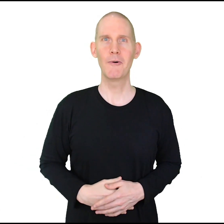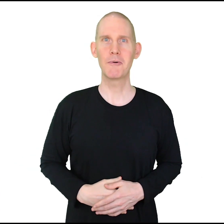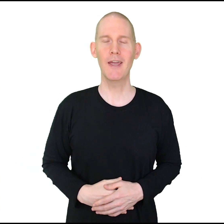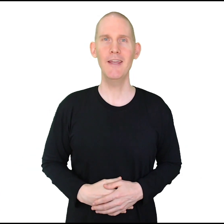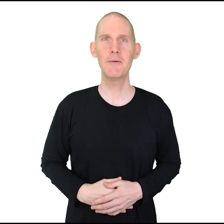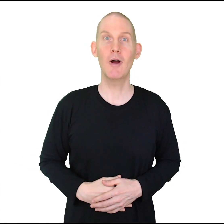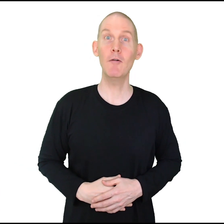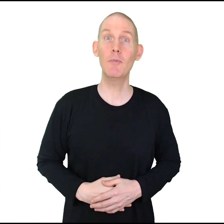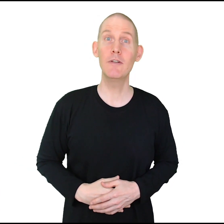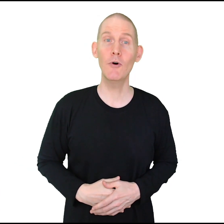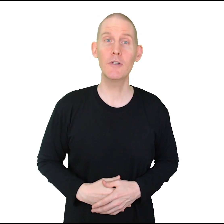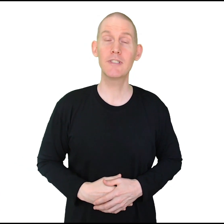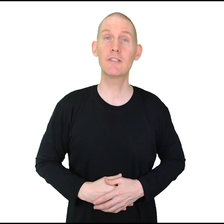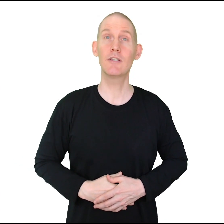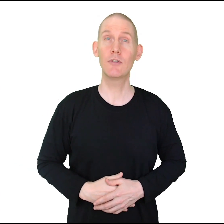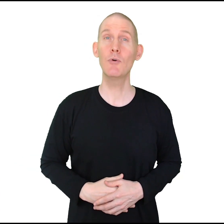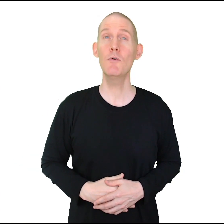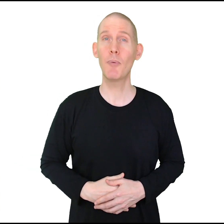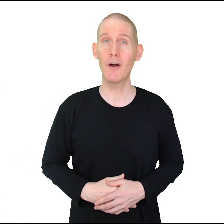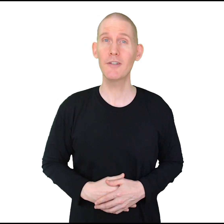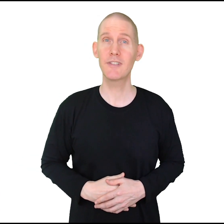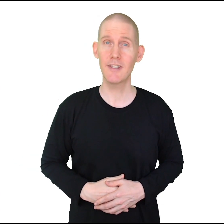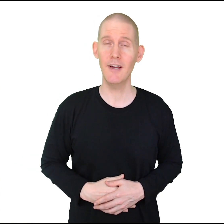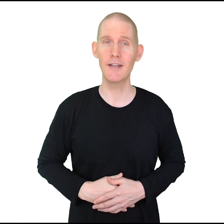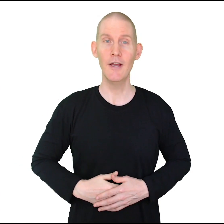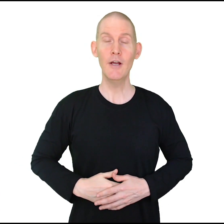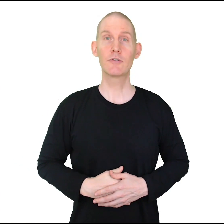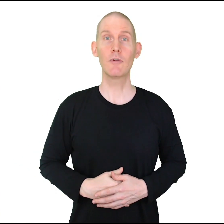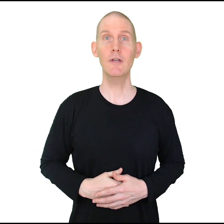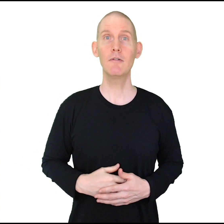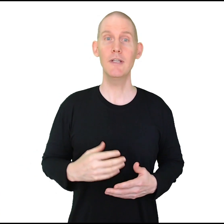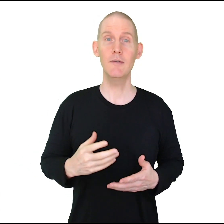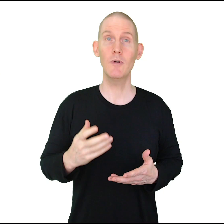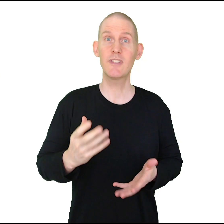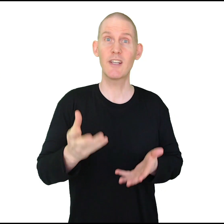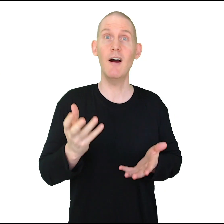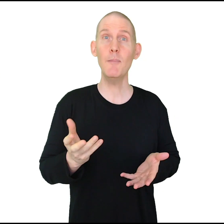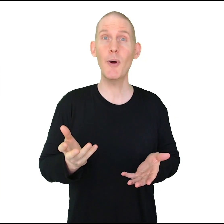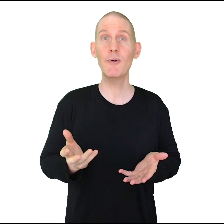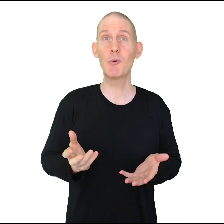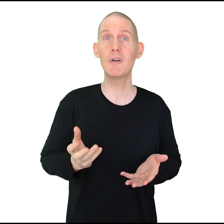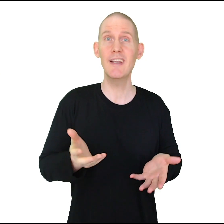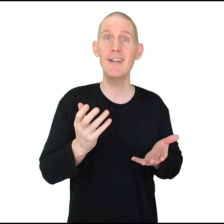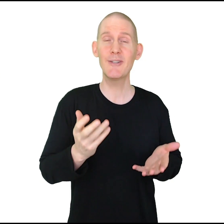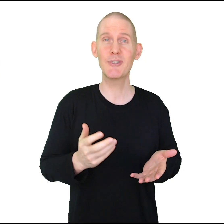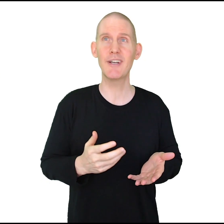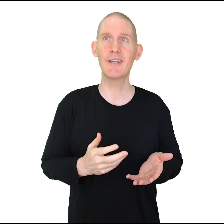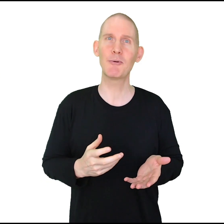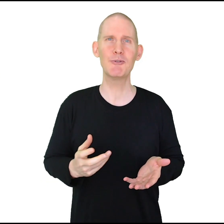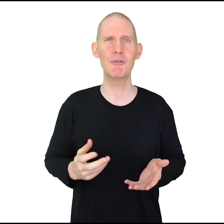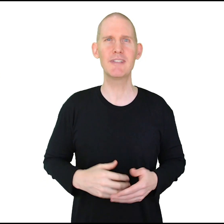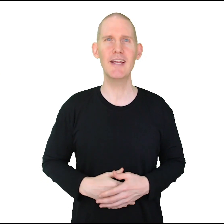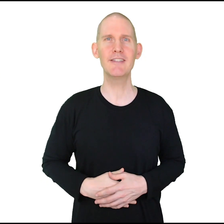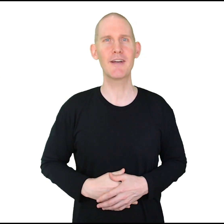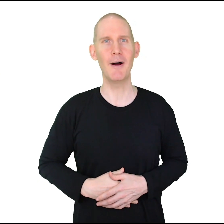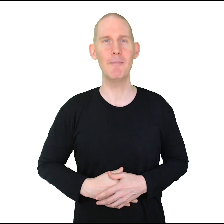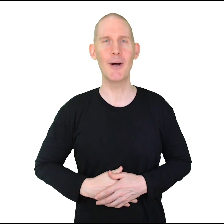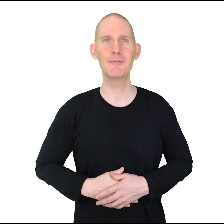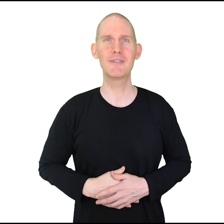Okay, you probably noticed it's a two-part sign. So literally, well, it's a compound word in English, and I suppose you could say it's a compound sign